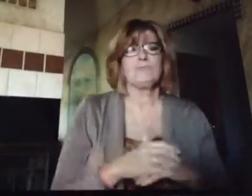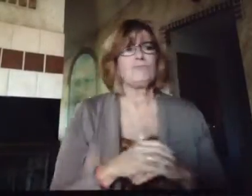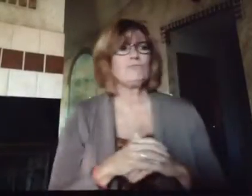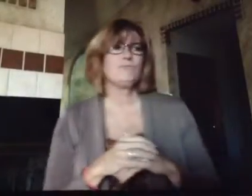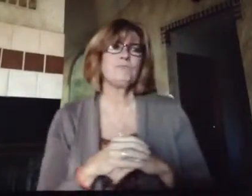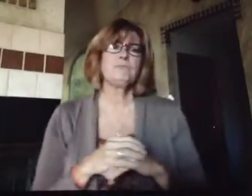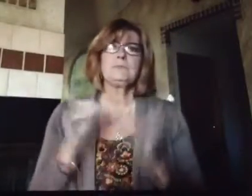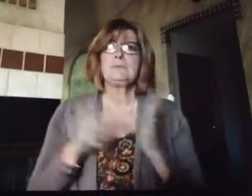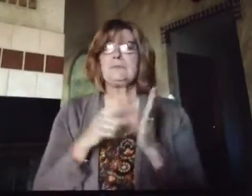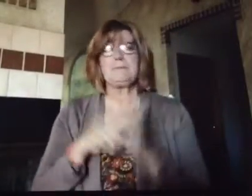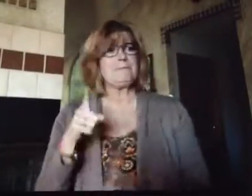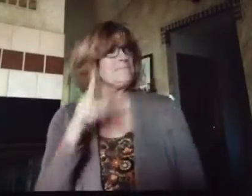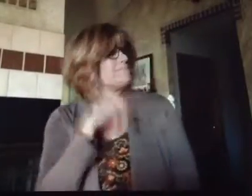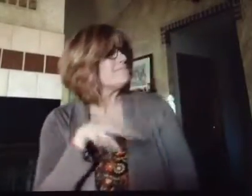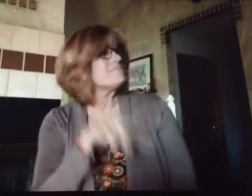they look at those other students and